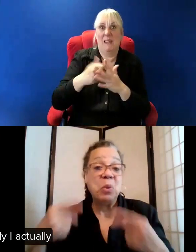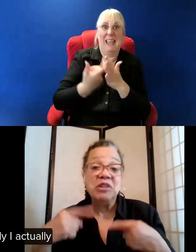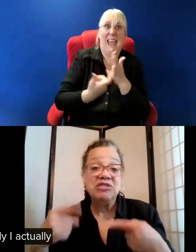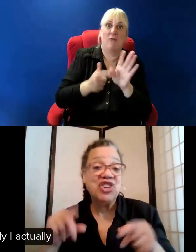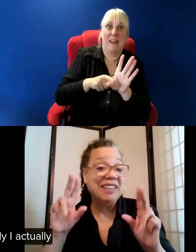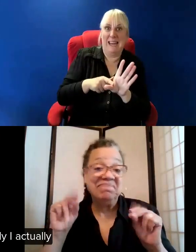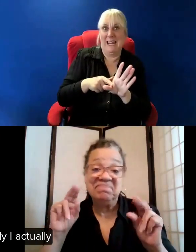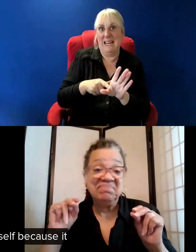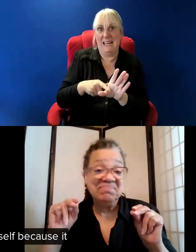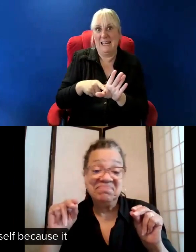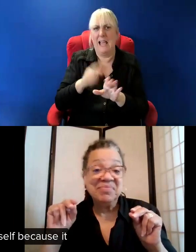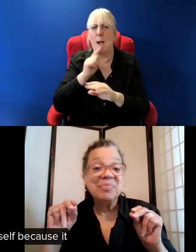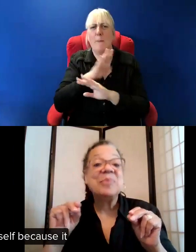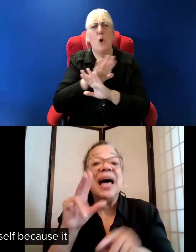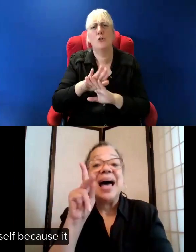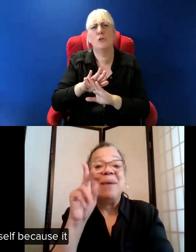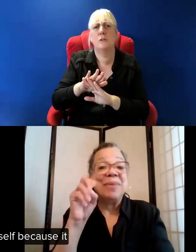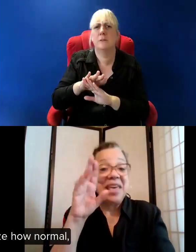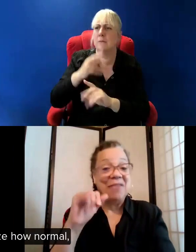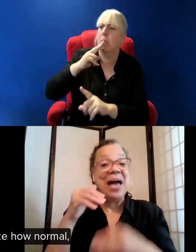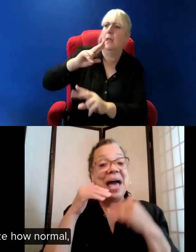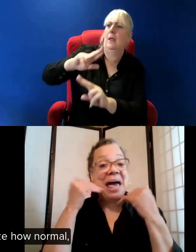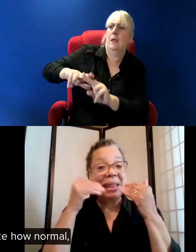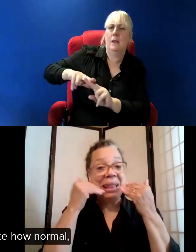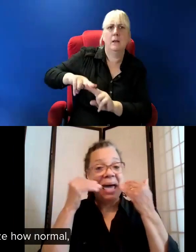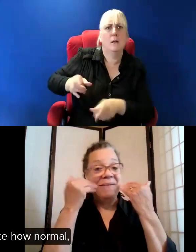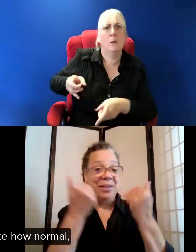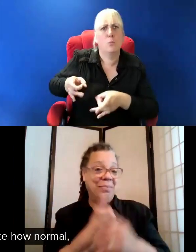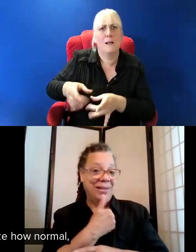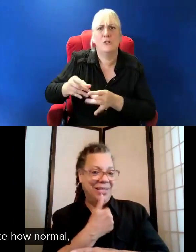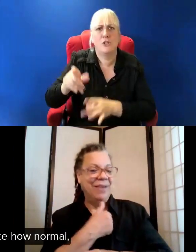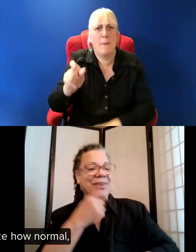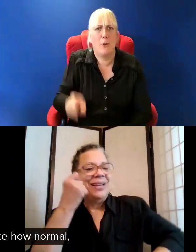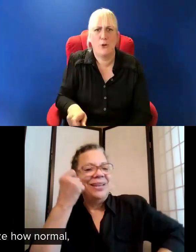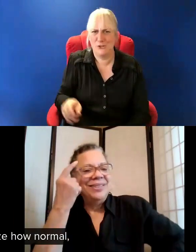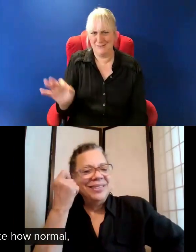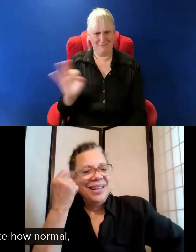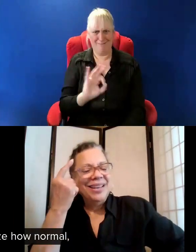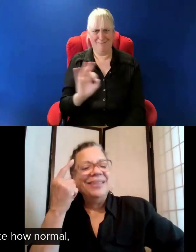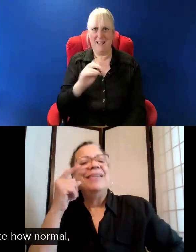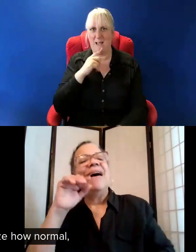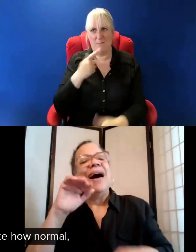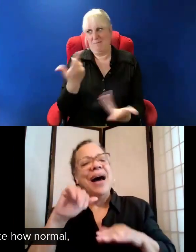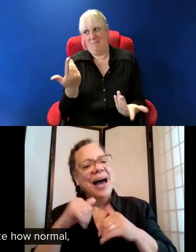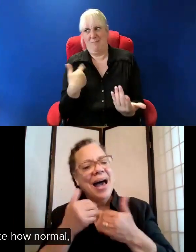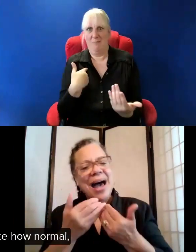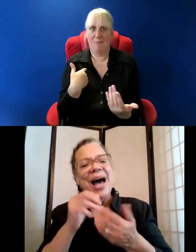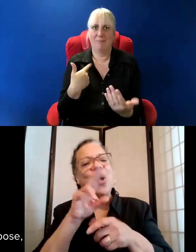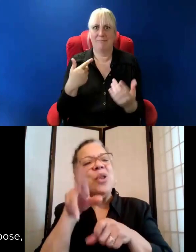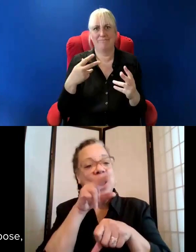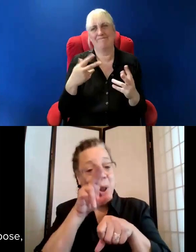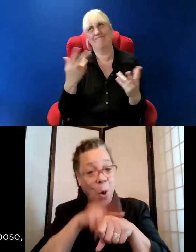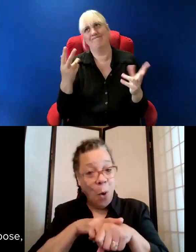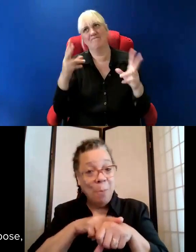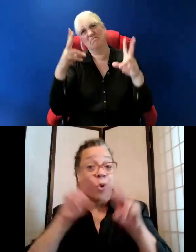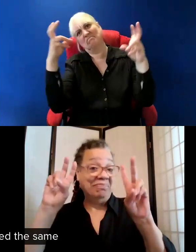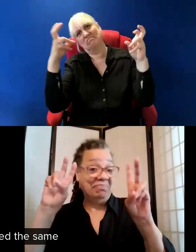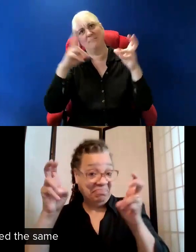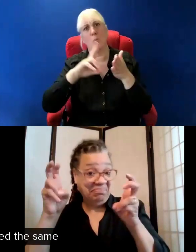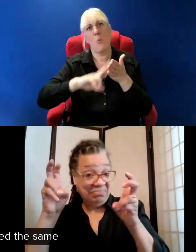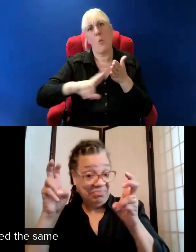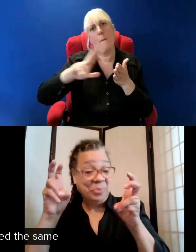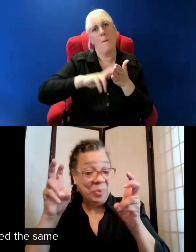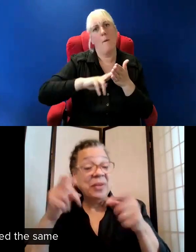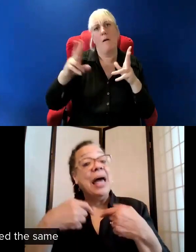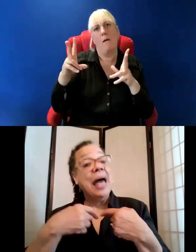And recently I actually laughed to myself because it made me realise how normal, I suppose, that